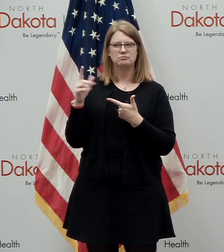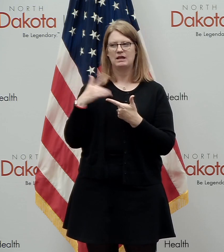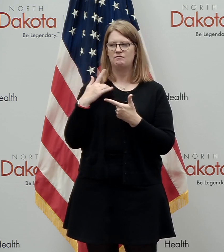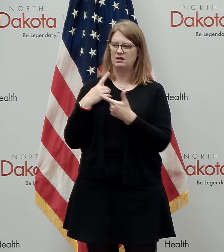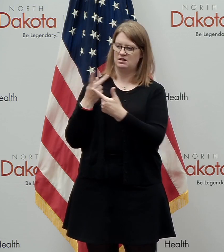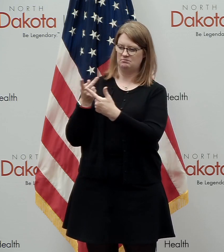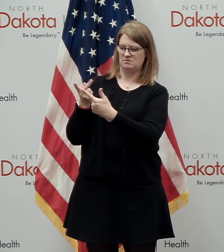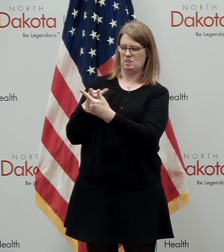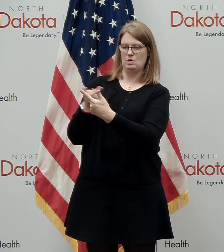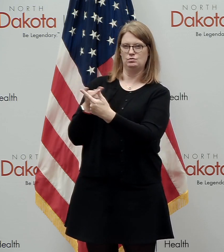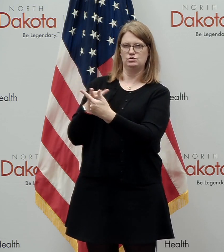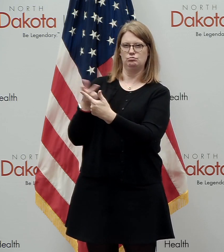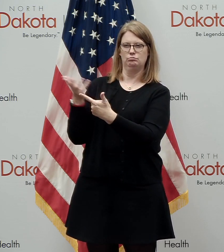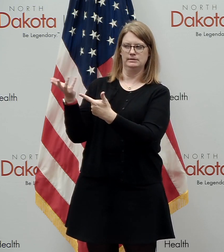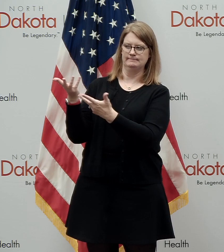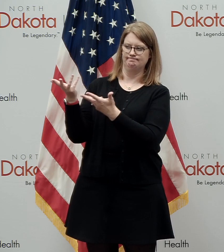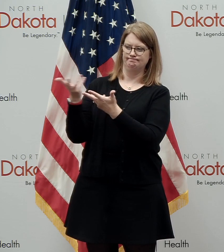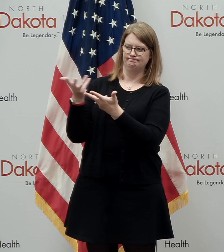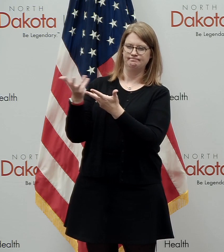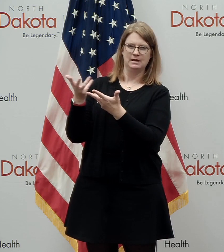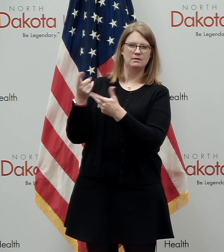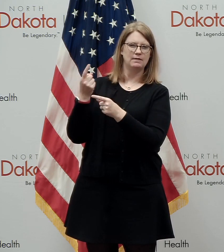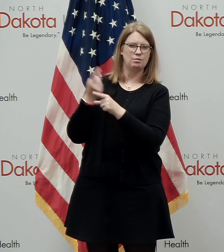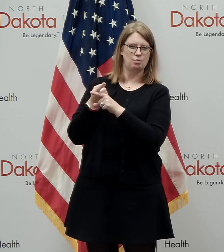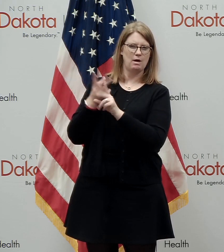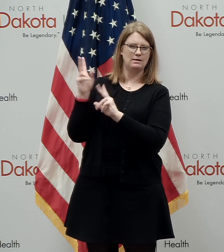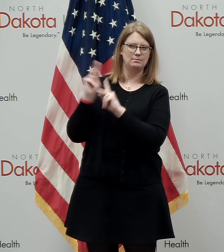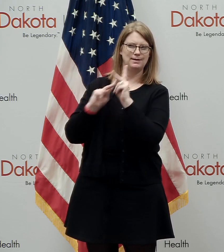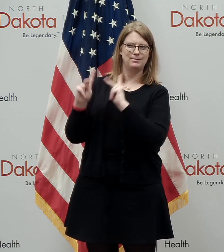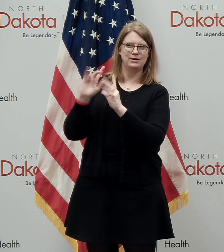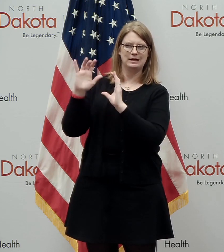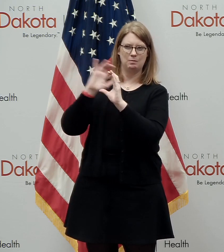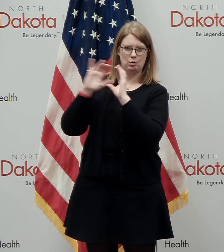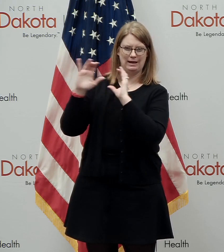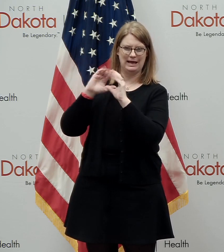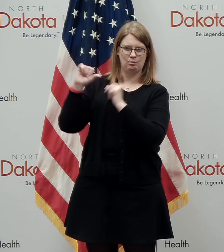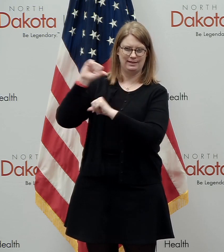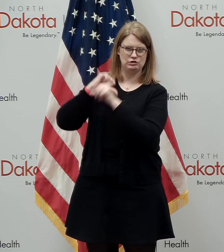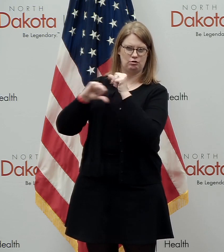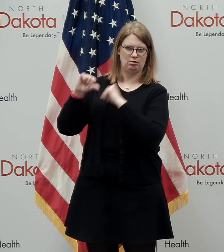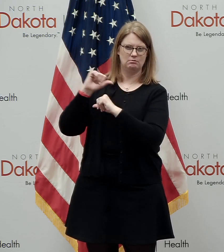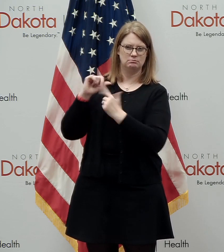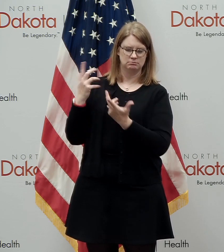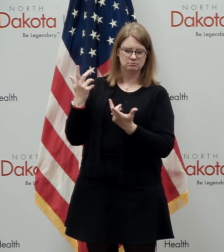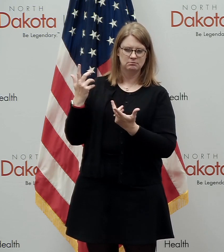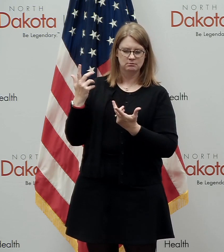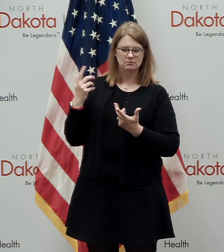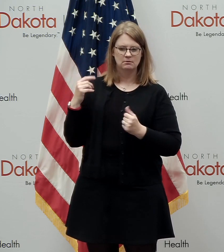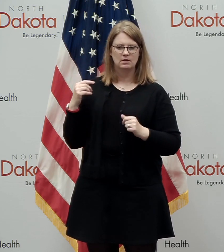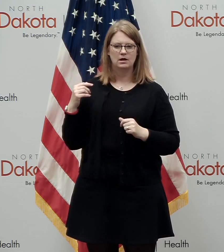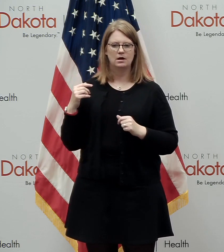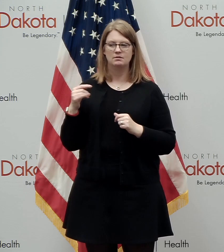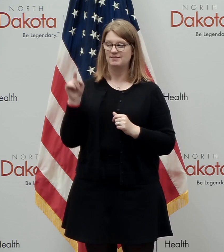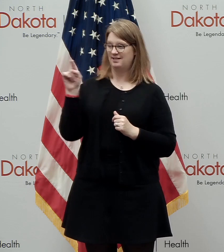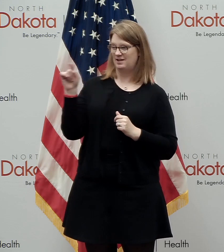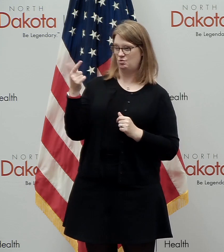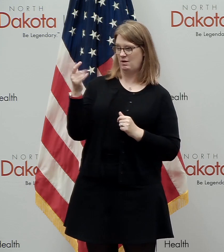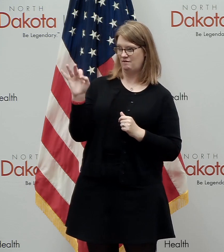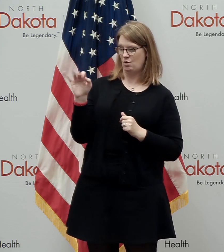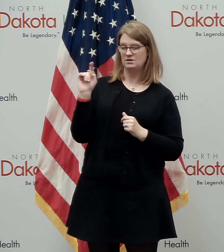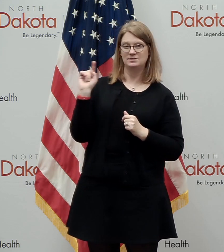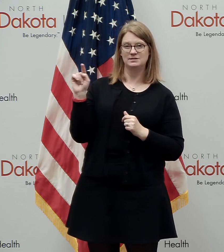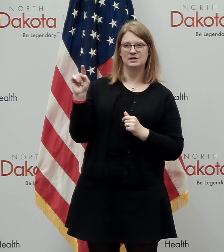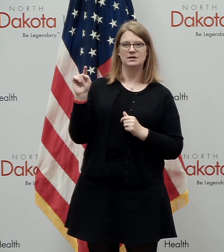They've got the right people talking all to each other. And the other thing that we've got going on in Grand Forks is we've